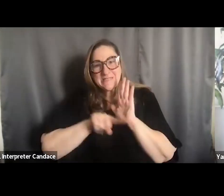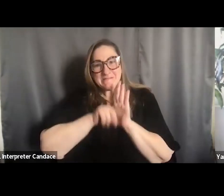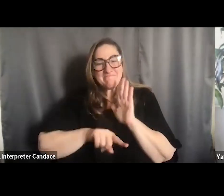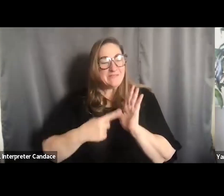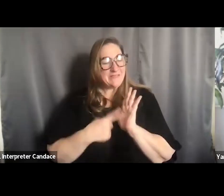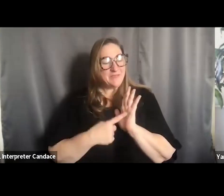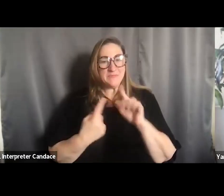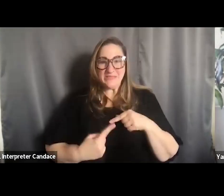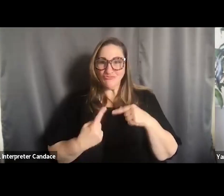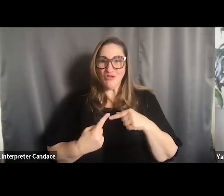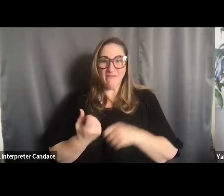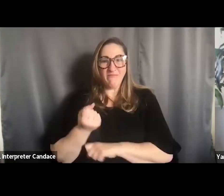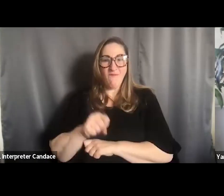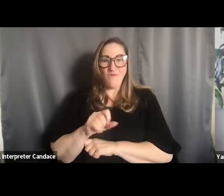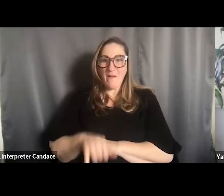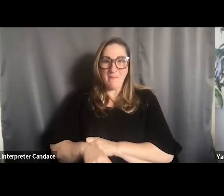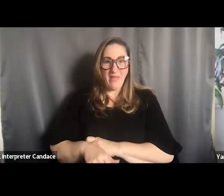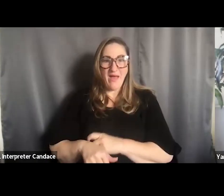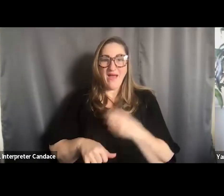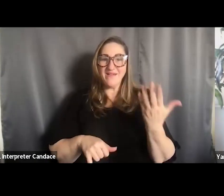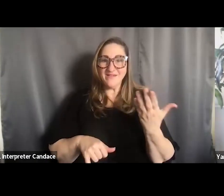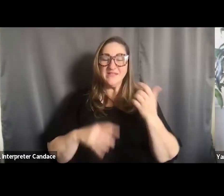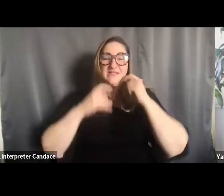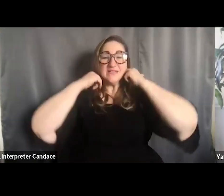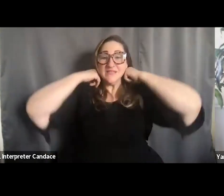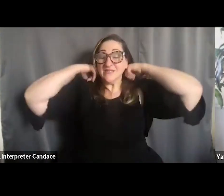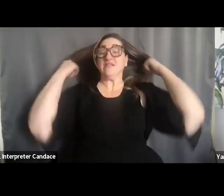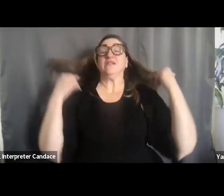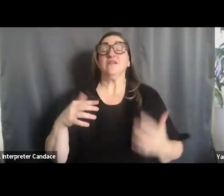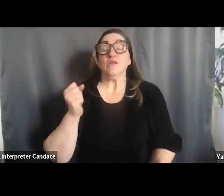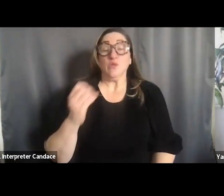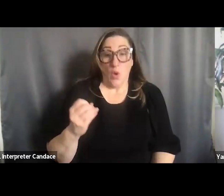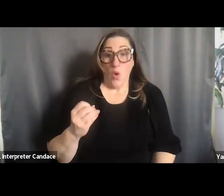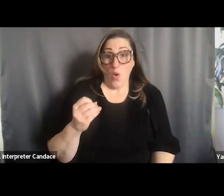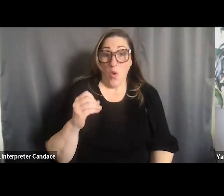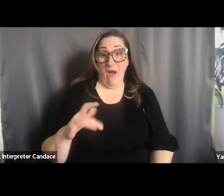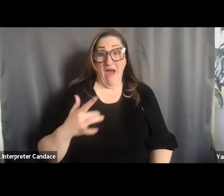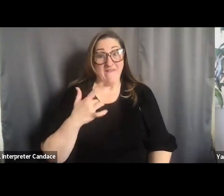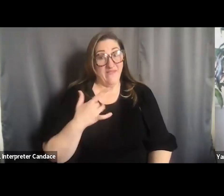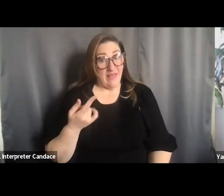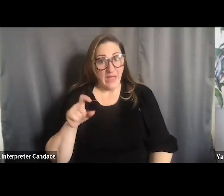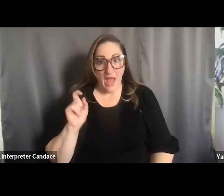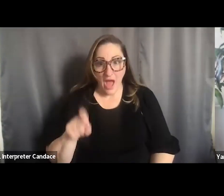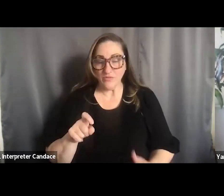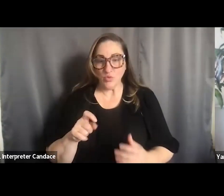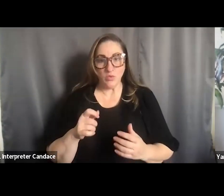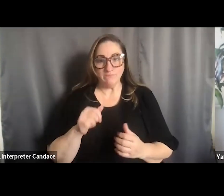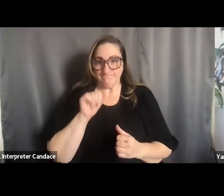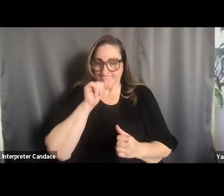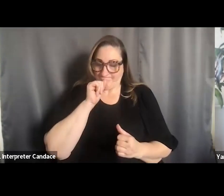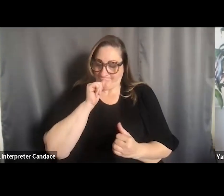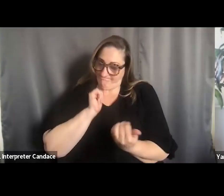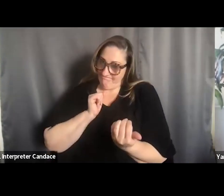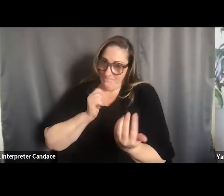So in January, with a lot of personal hand wringing, I put out a call with community to